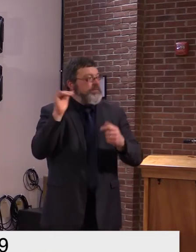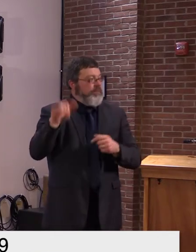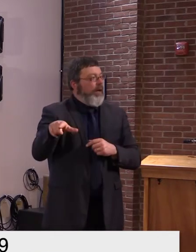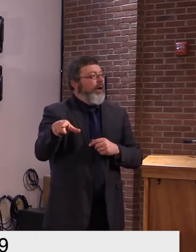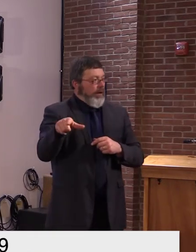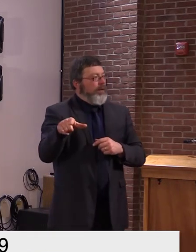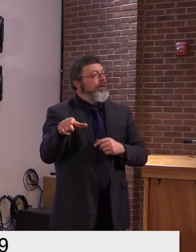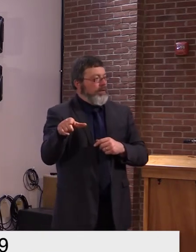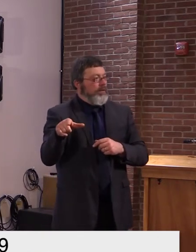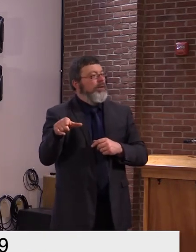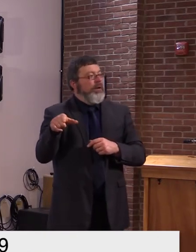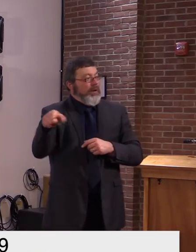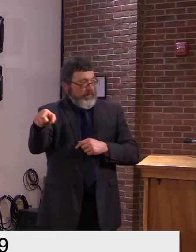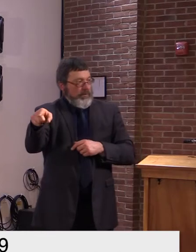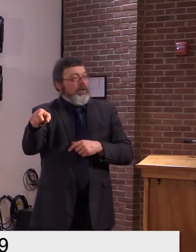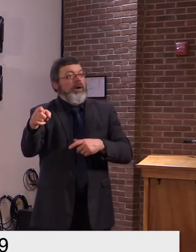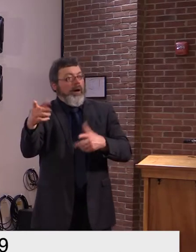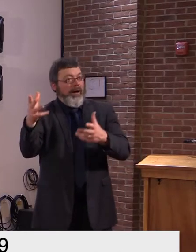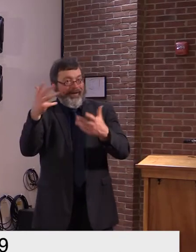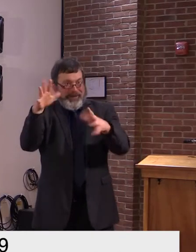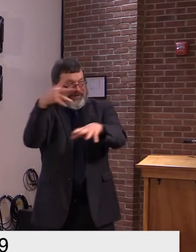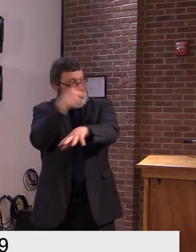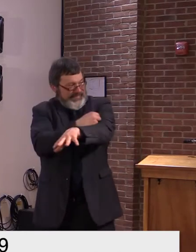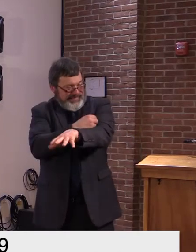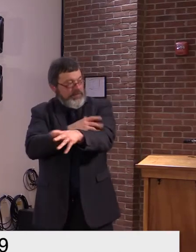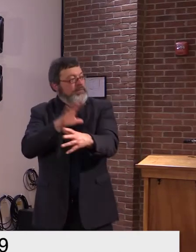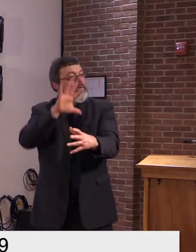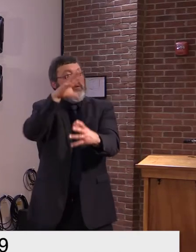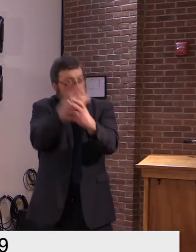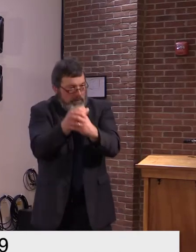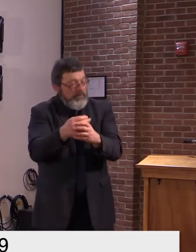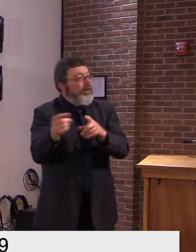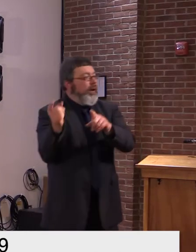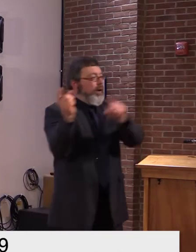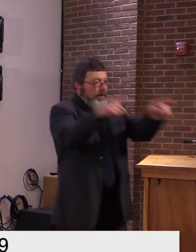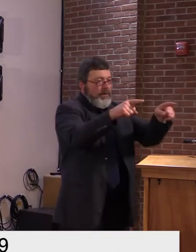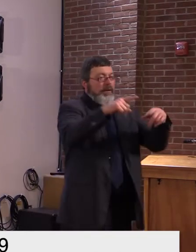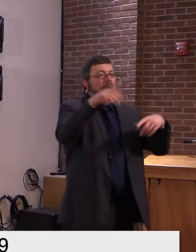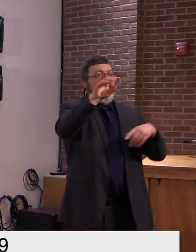OBGYN, dental practices, EMS, and others.